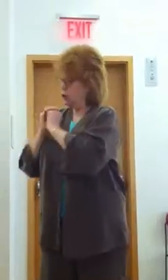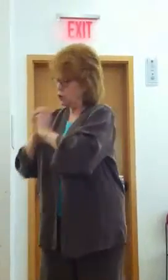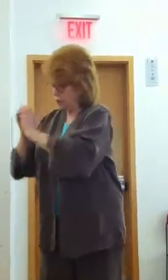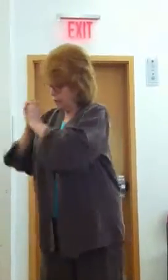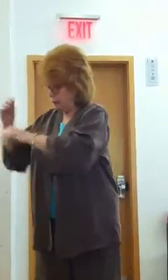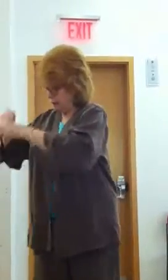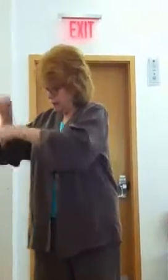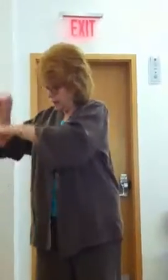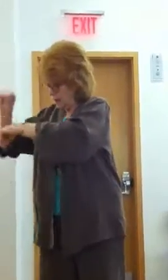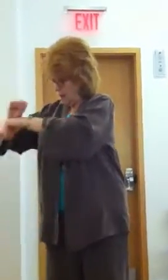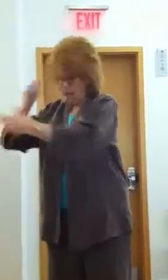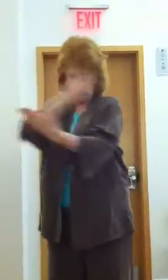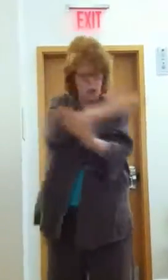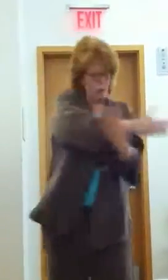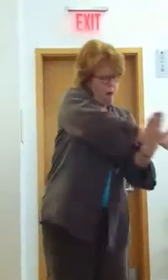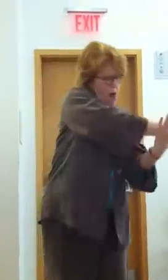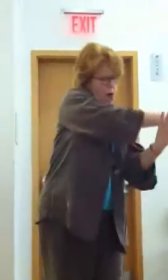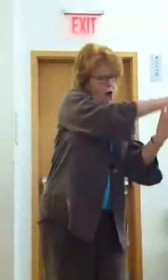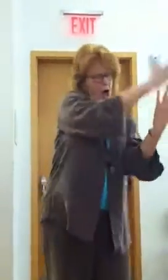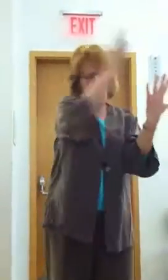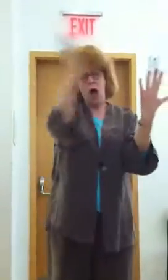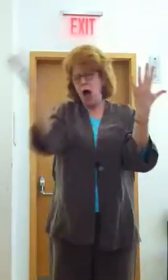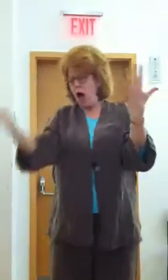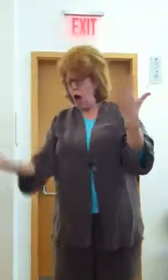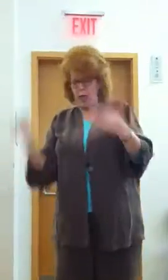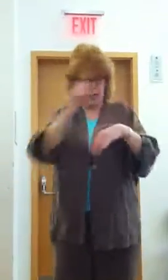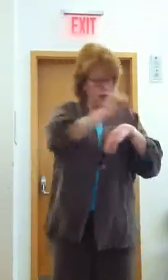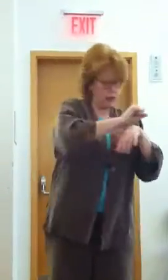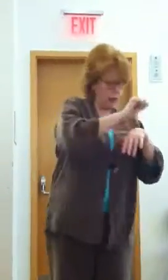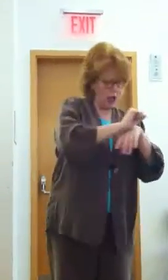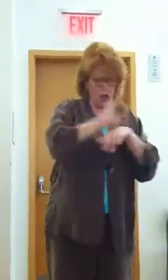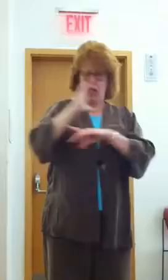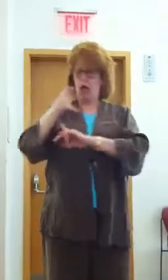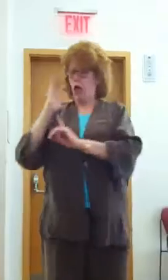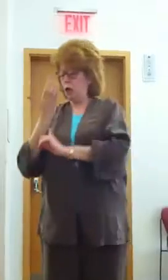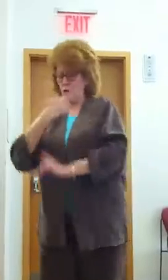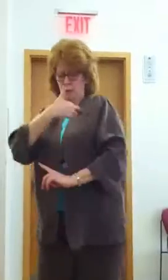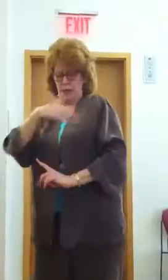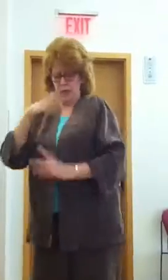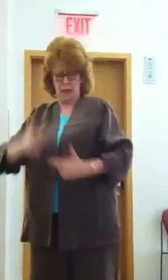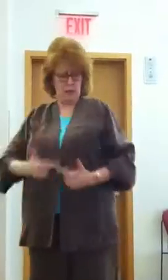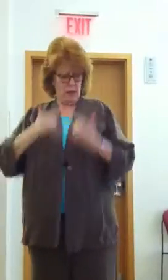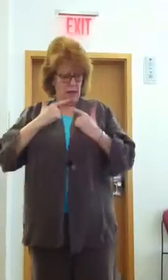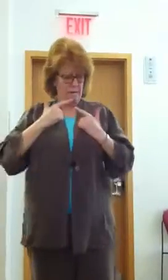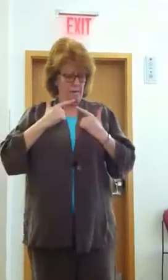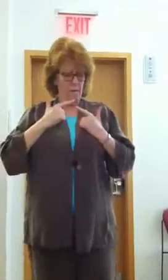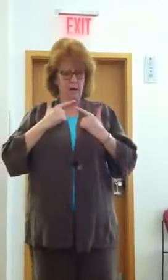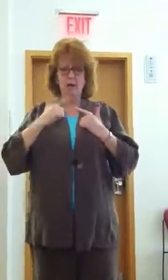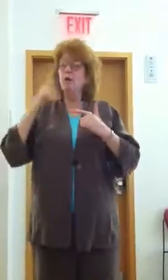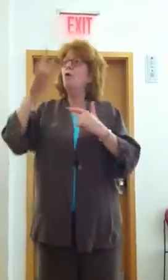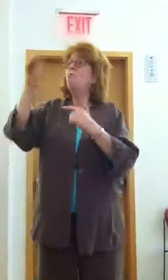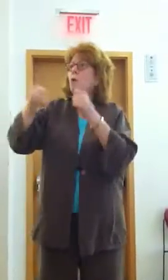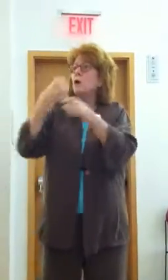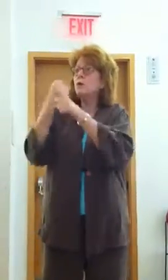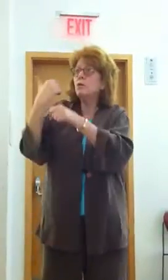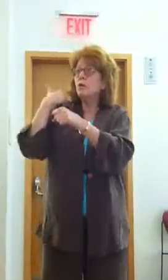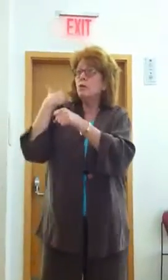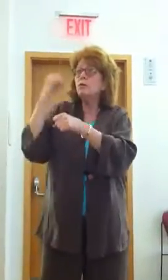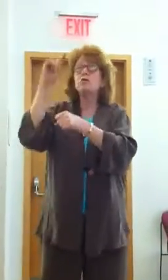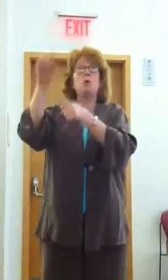every aspect of Jewish religious and cultural life. 40 and even 20 years ago, we